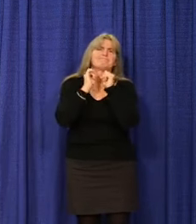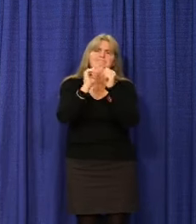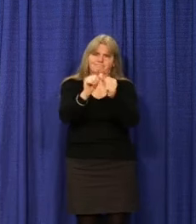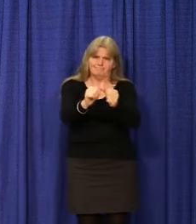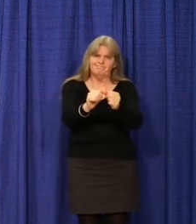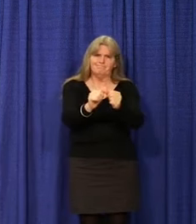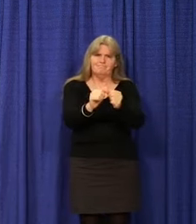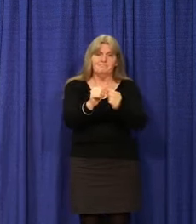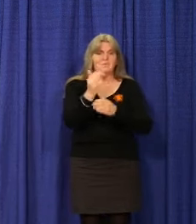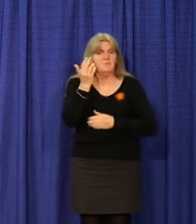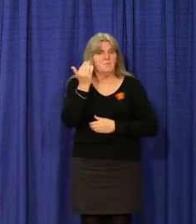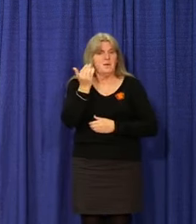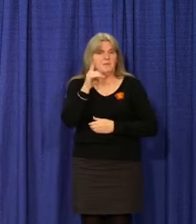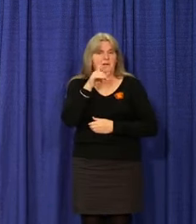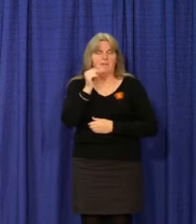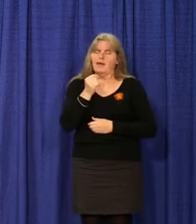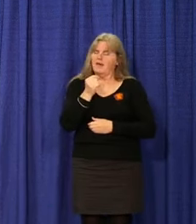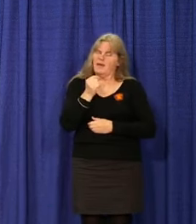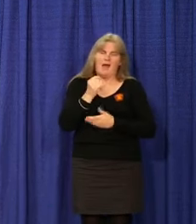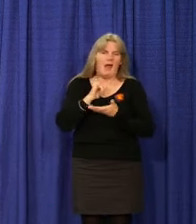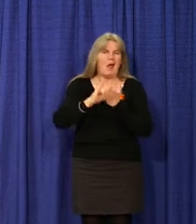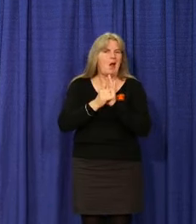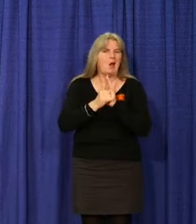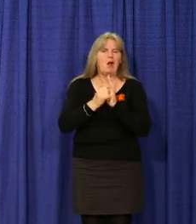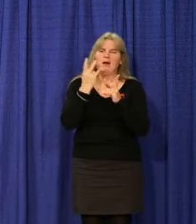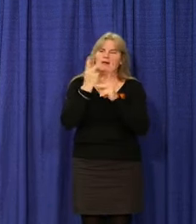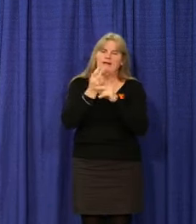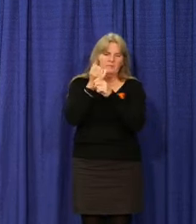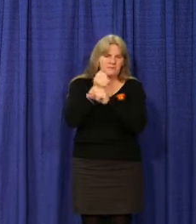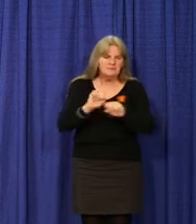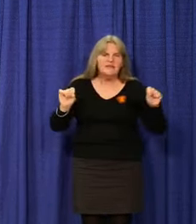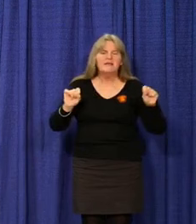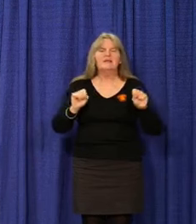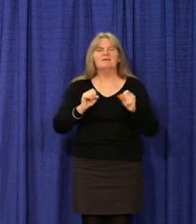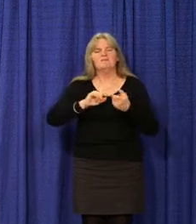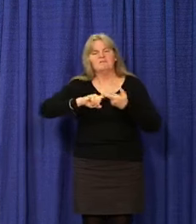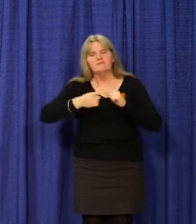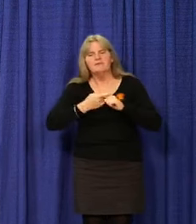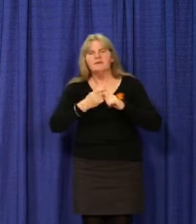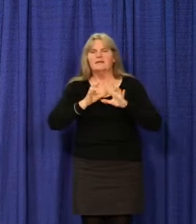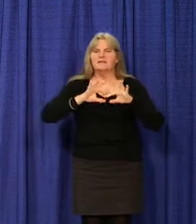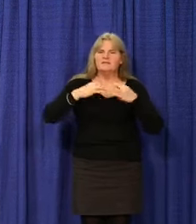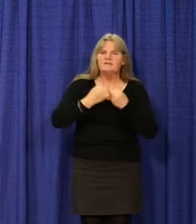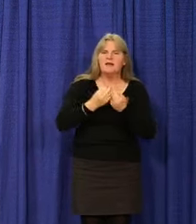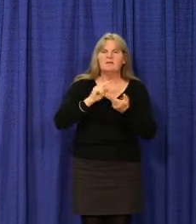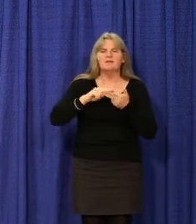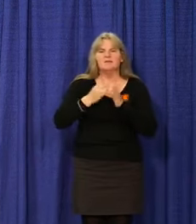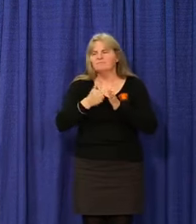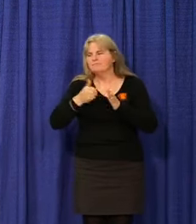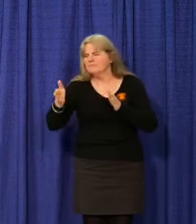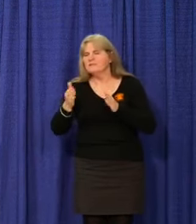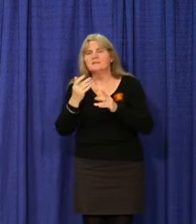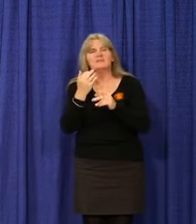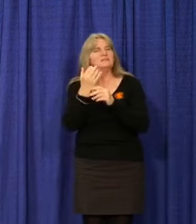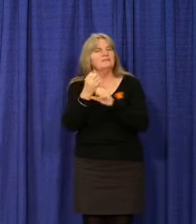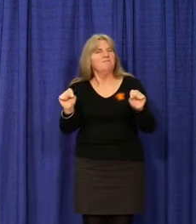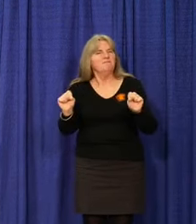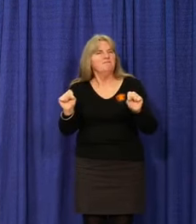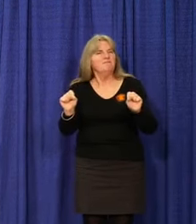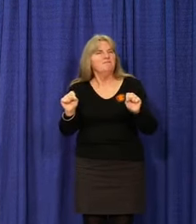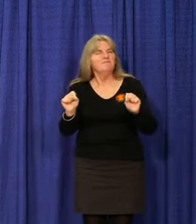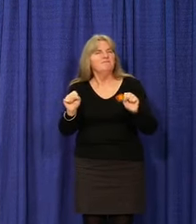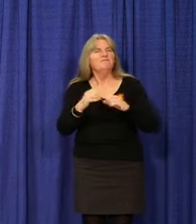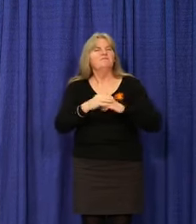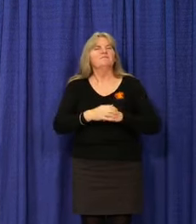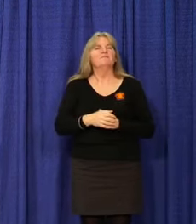forward because it is the best way to keep ourselves, our friends, families, and neighbors safe.